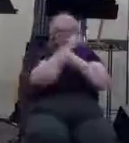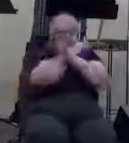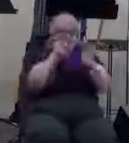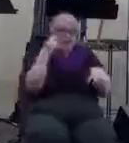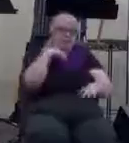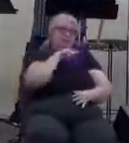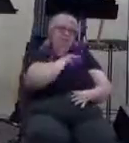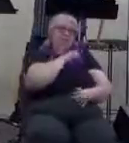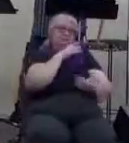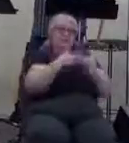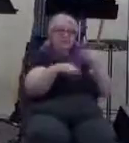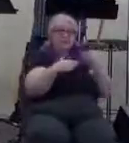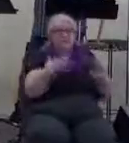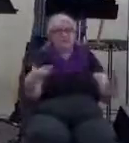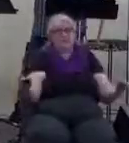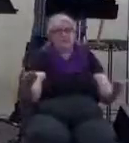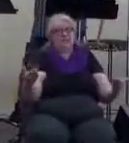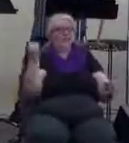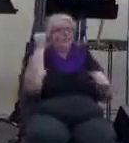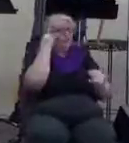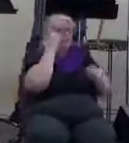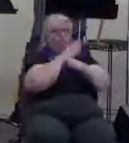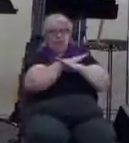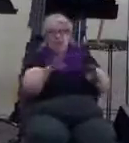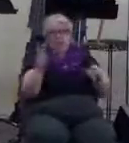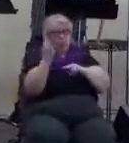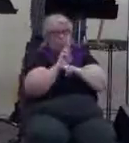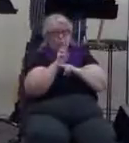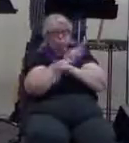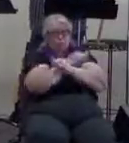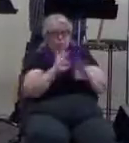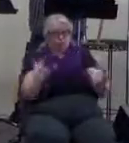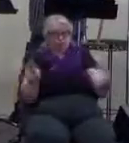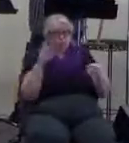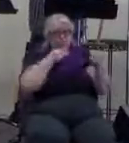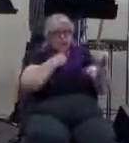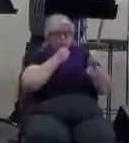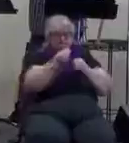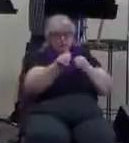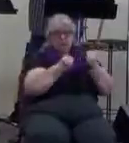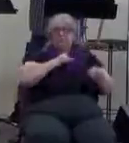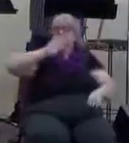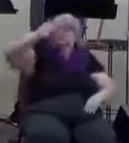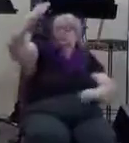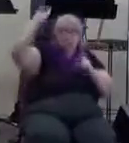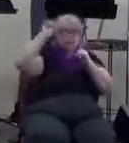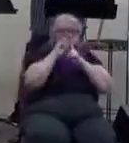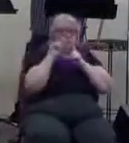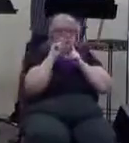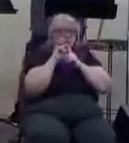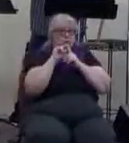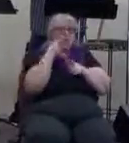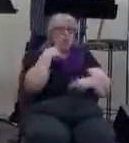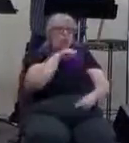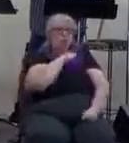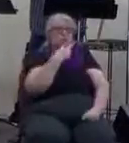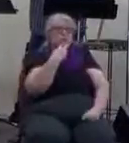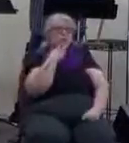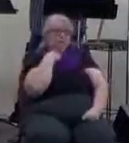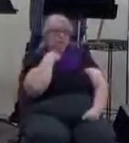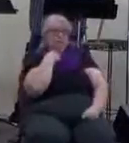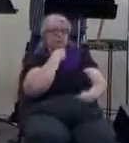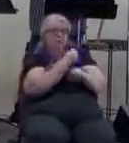next thing we know, if we don't use that freedom to minister his word, we're in bondage again.